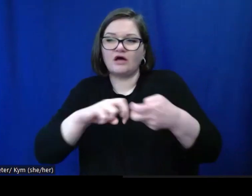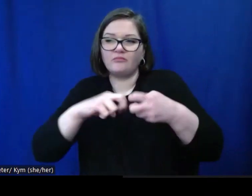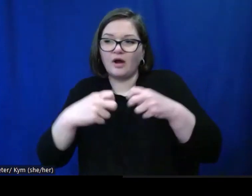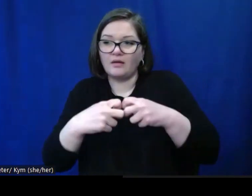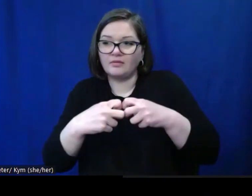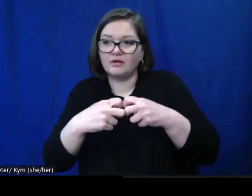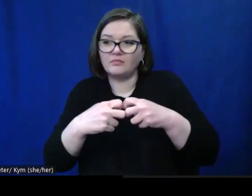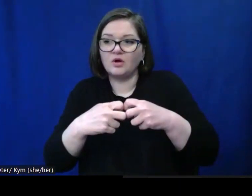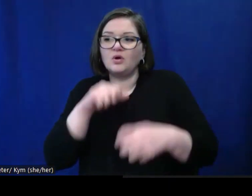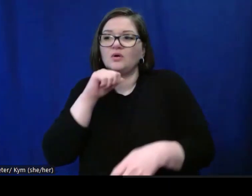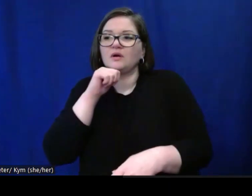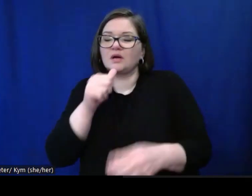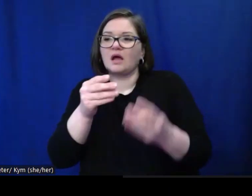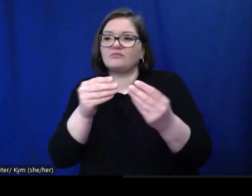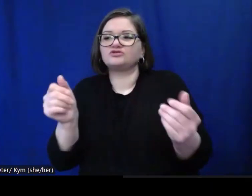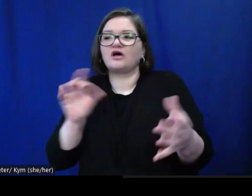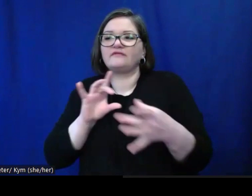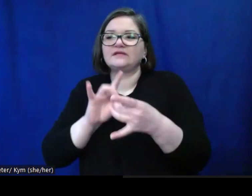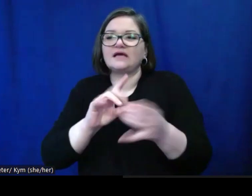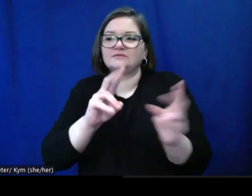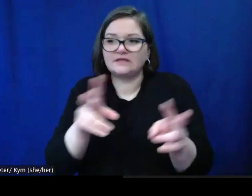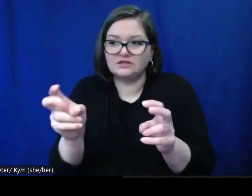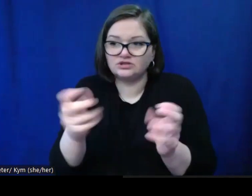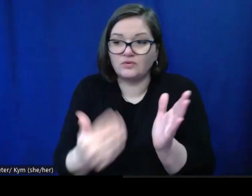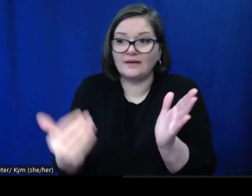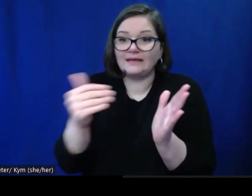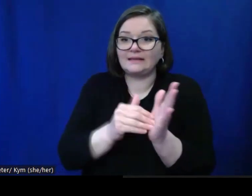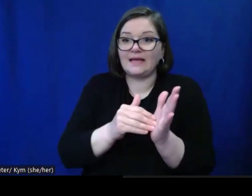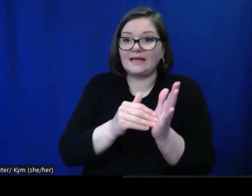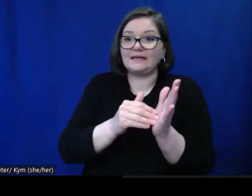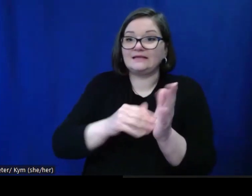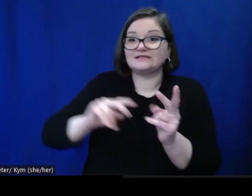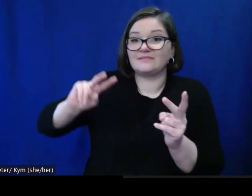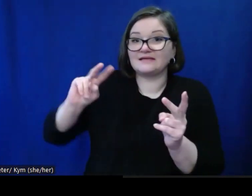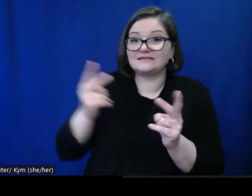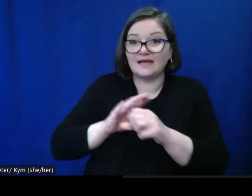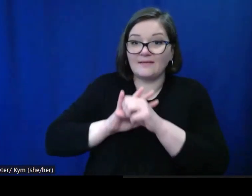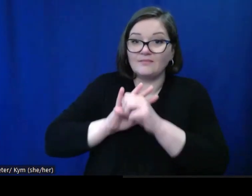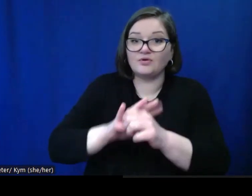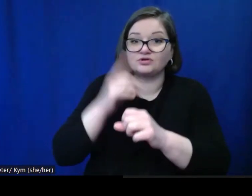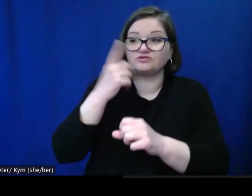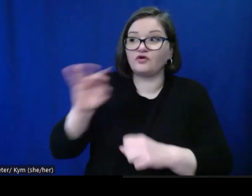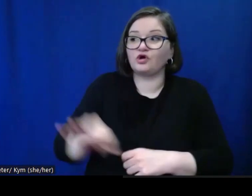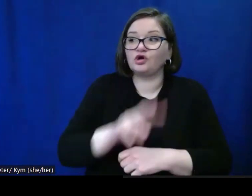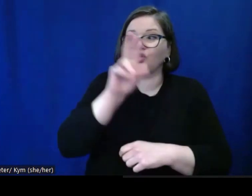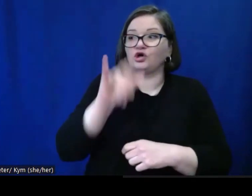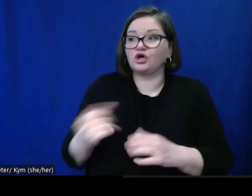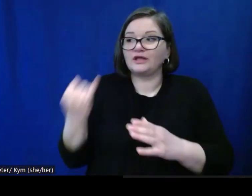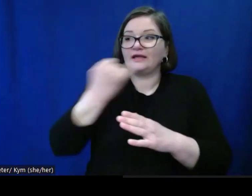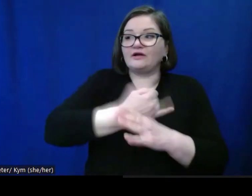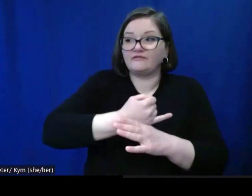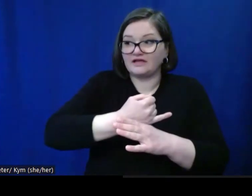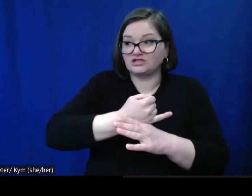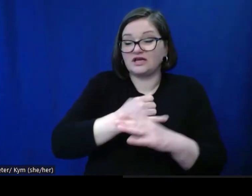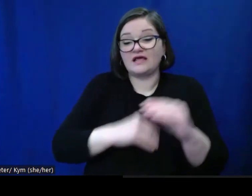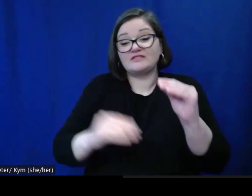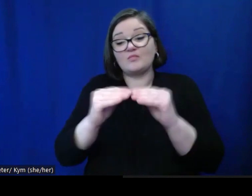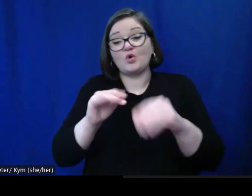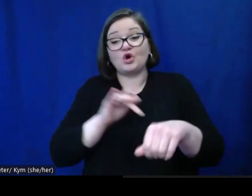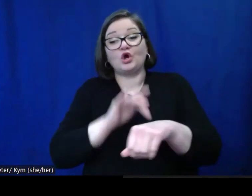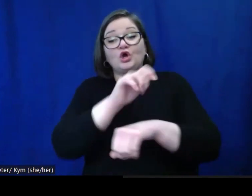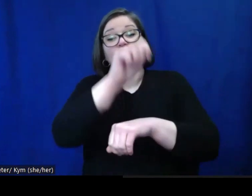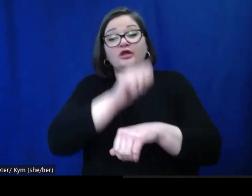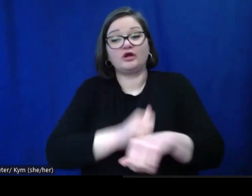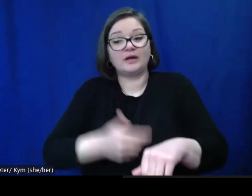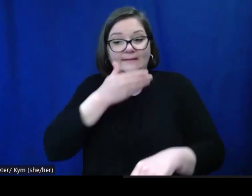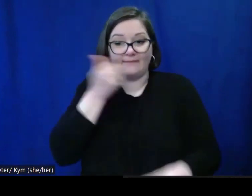unresolved attachment issues. And so again, here's my second plug for earlier intervention, the better, because when we're